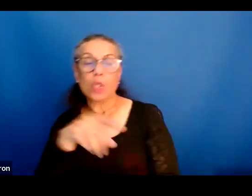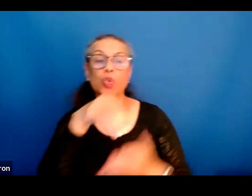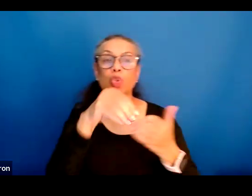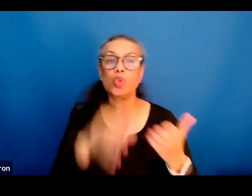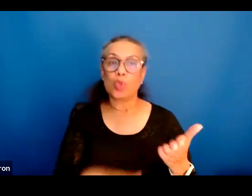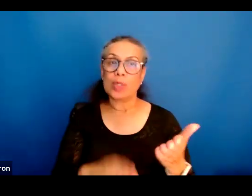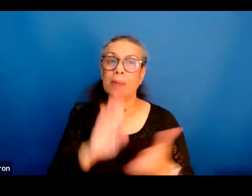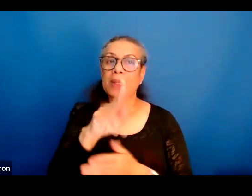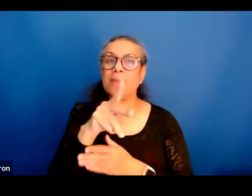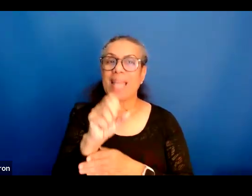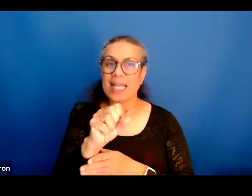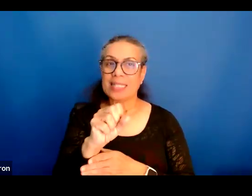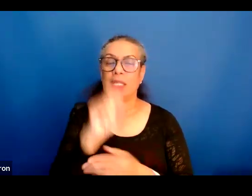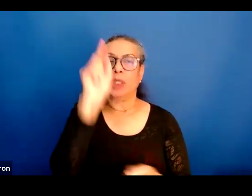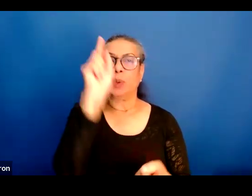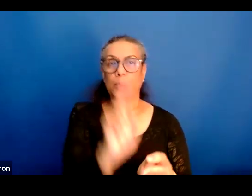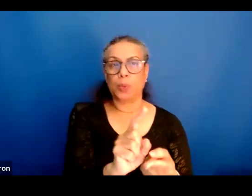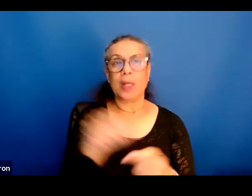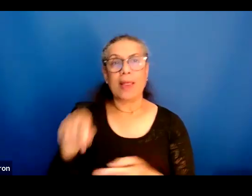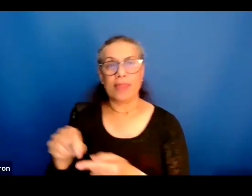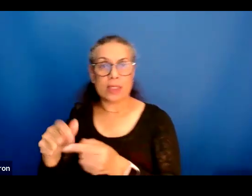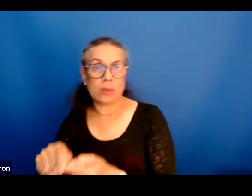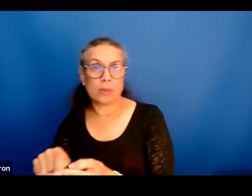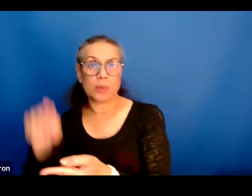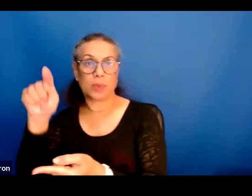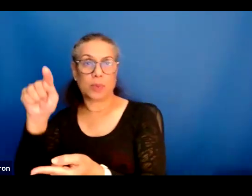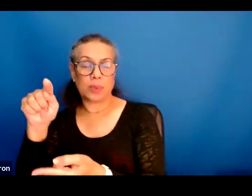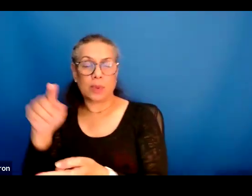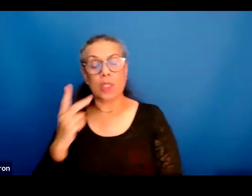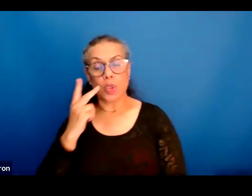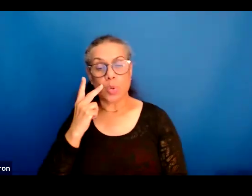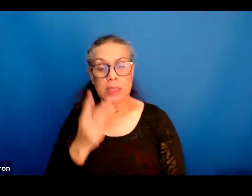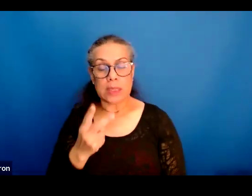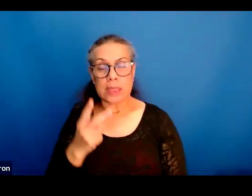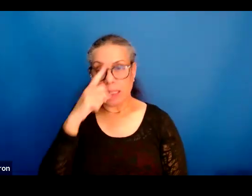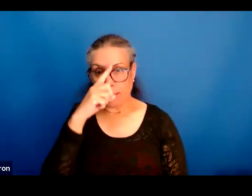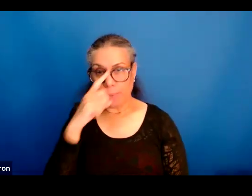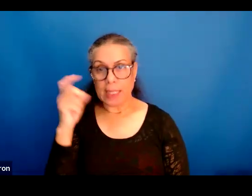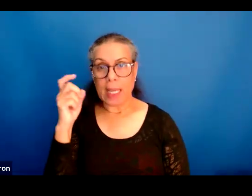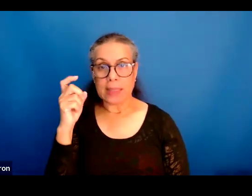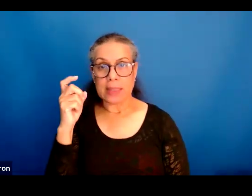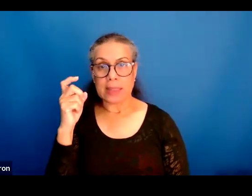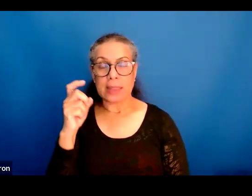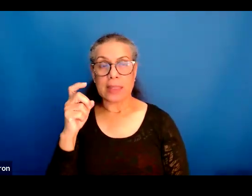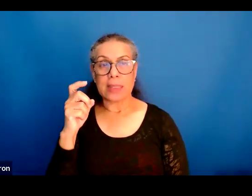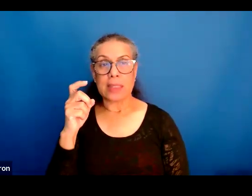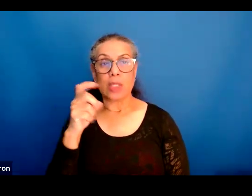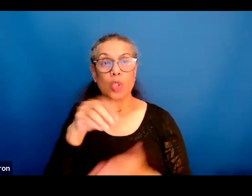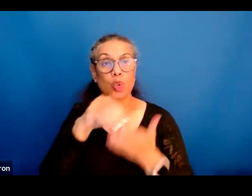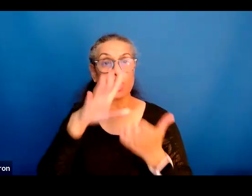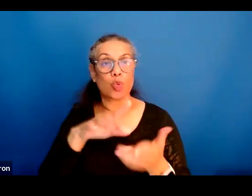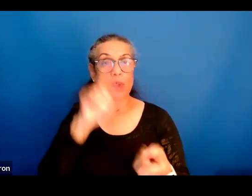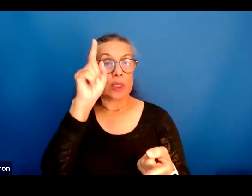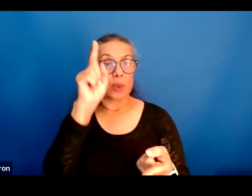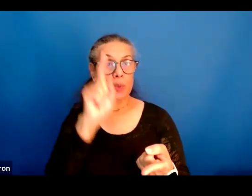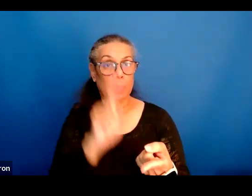the BPS SEI. And so you'll also see, because of the decrease of students who